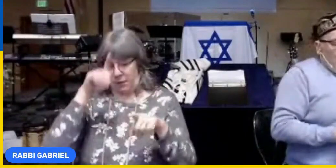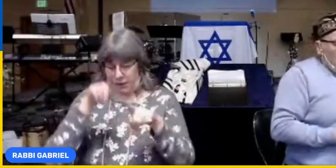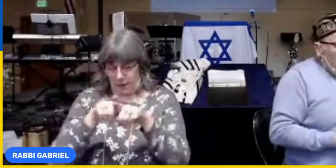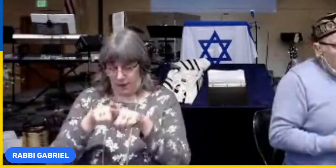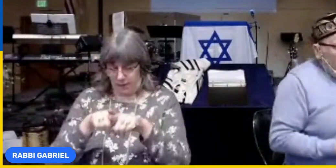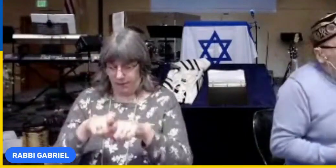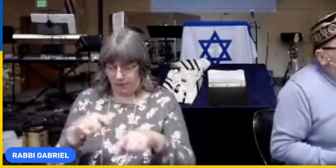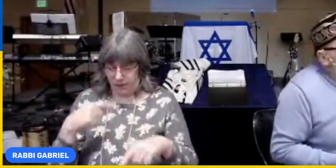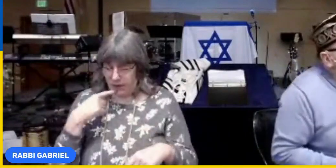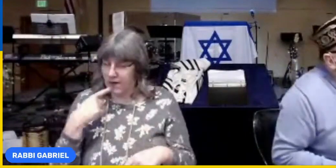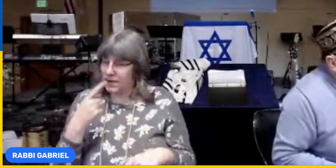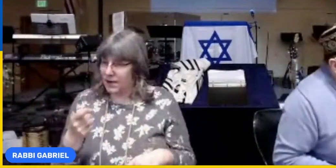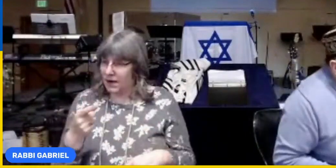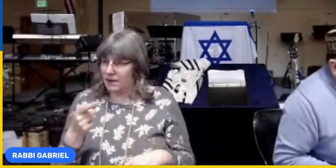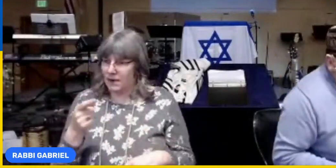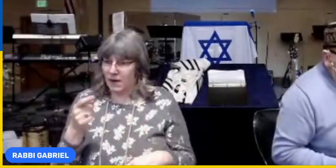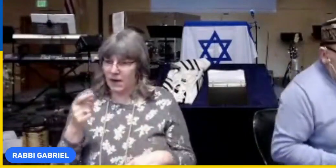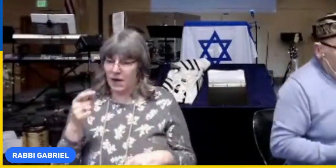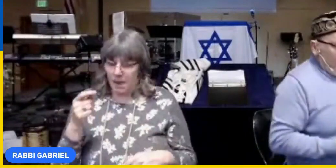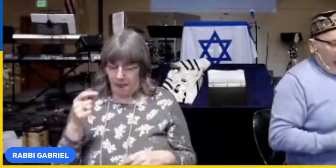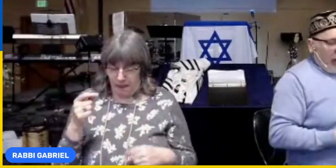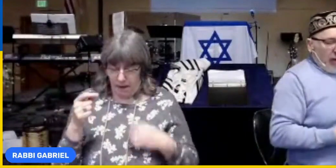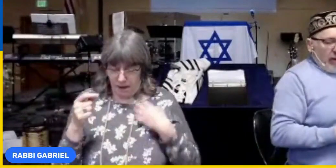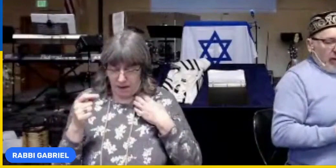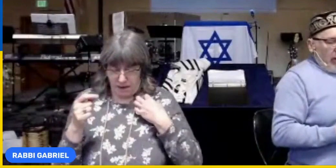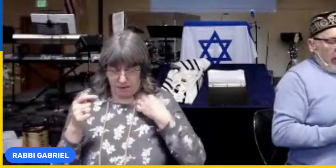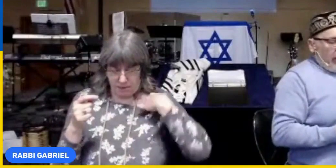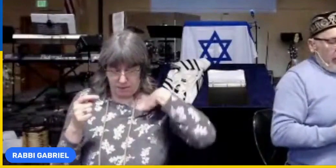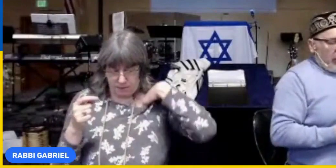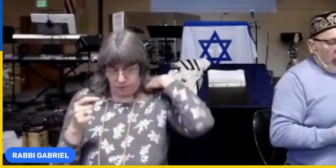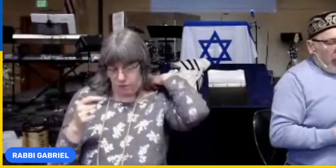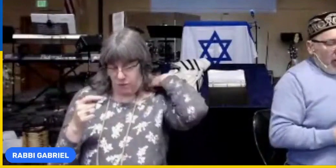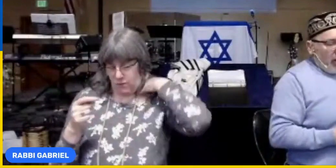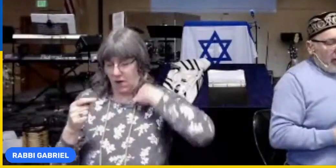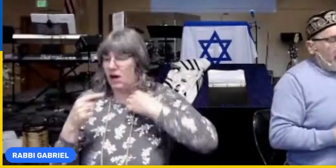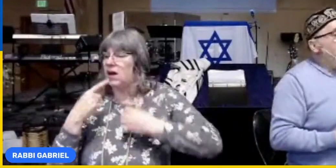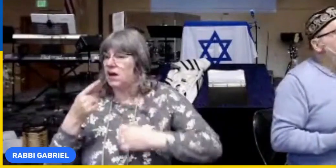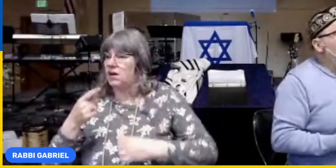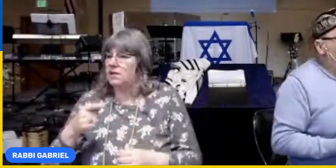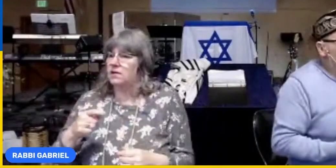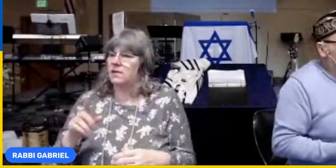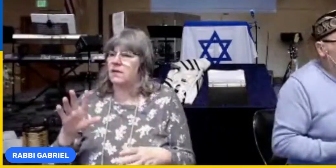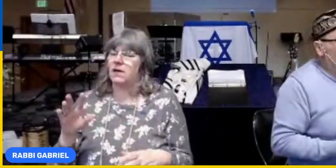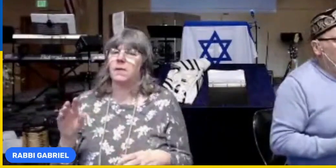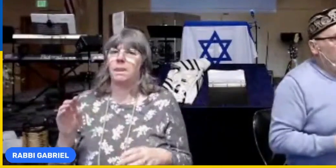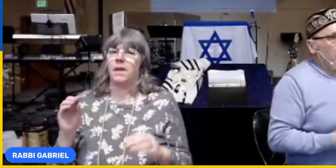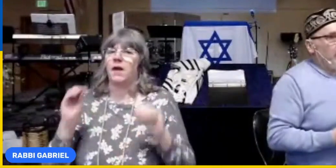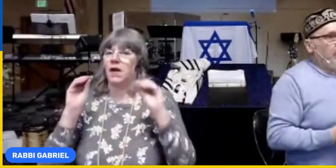uses a Talmudic understanding of the Torah as a mirror.